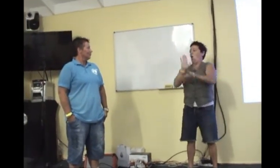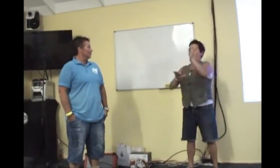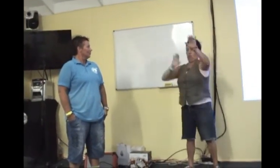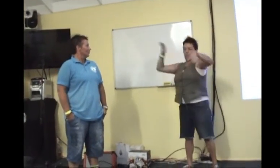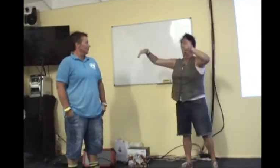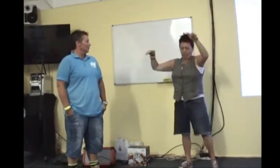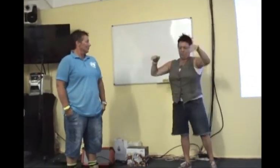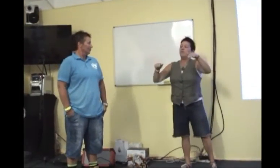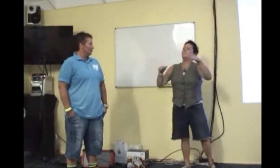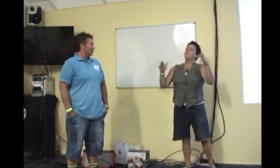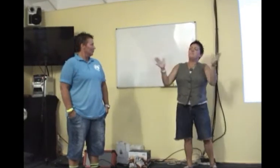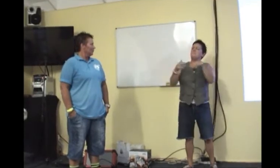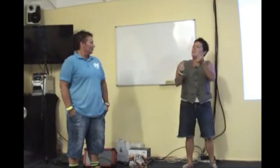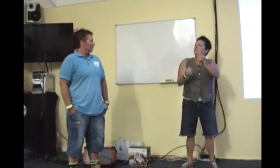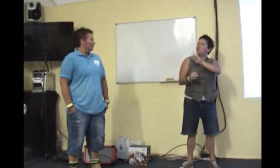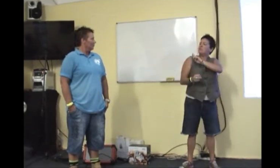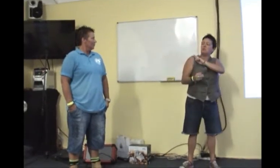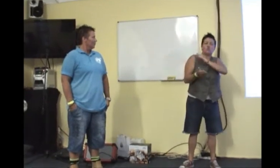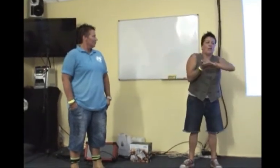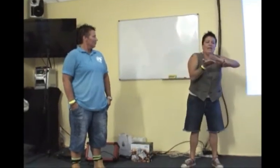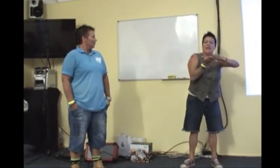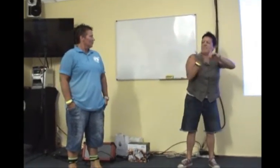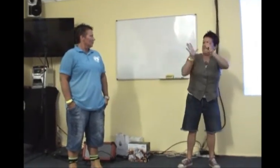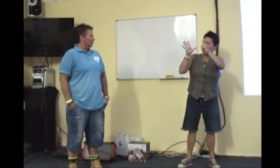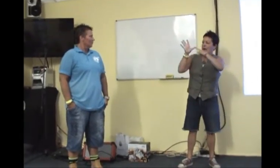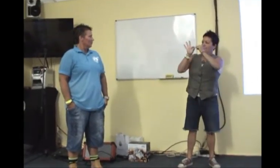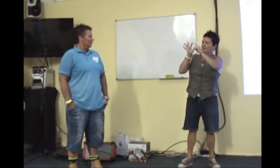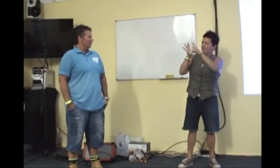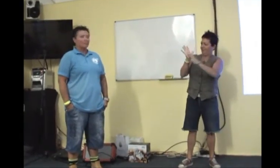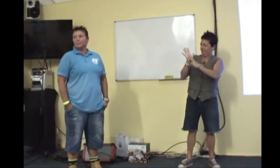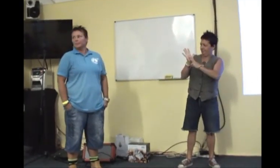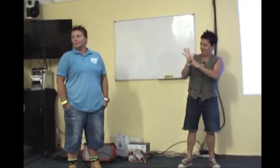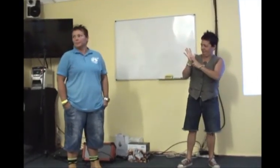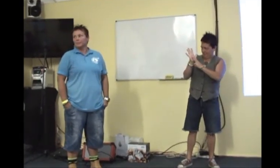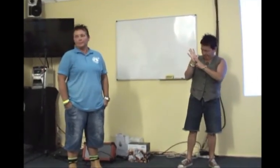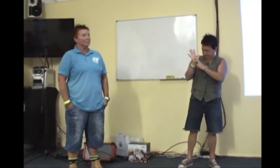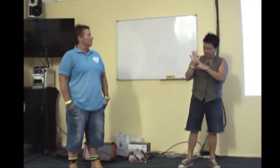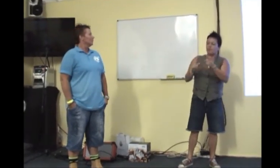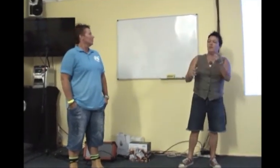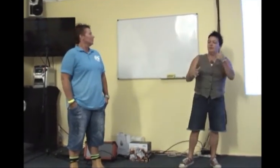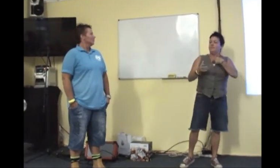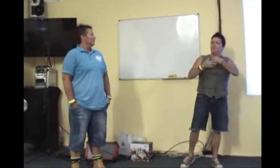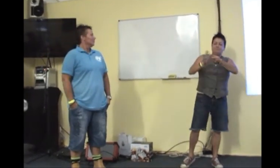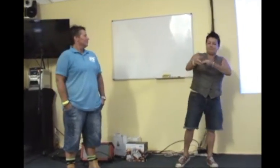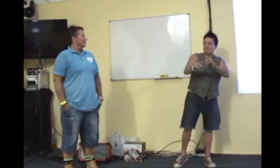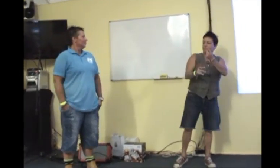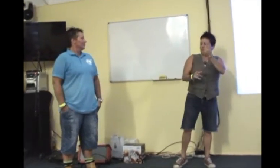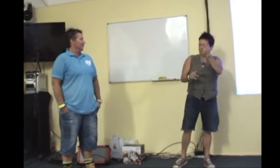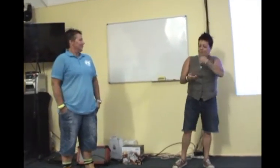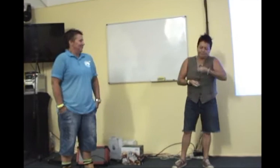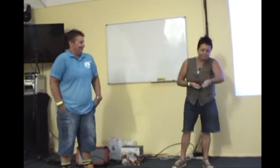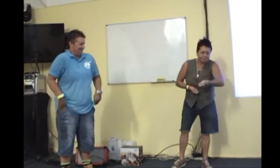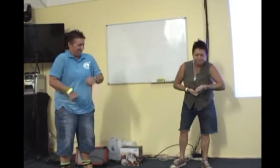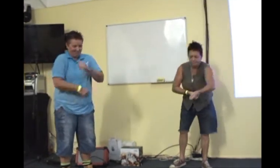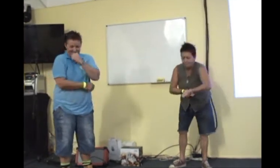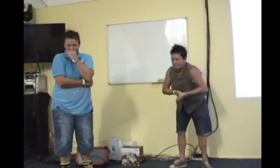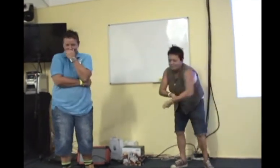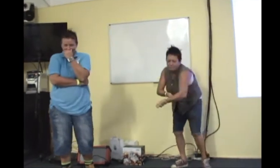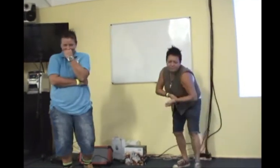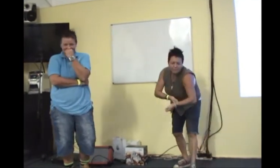was all finished. We were going home on the Sunday and you need to be responsible for cleaning up the cabins. So I was cleaning up and doing the